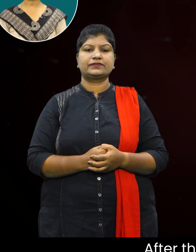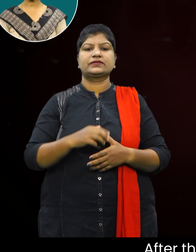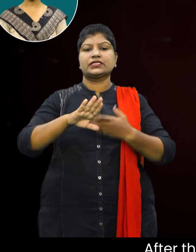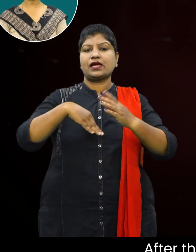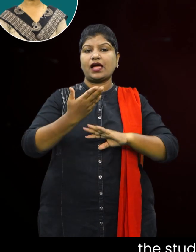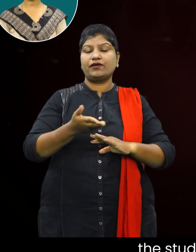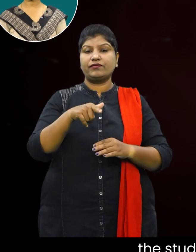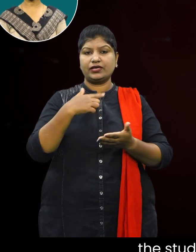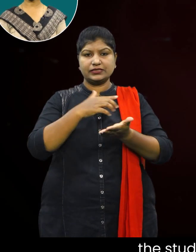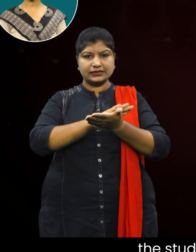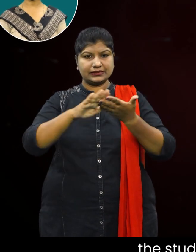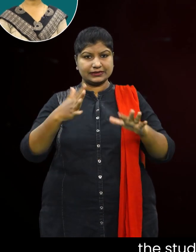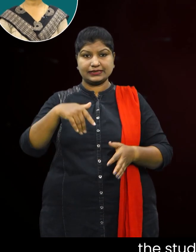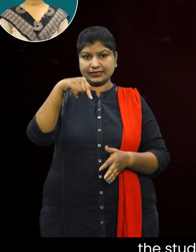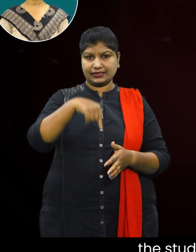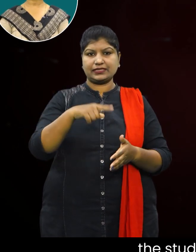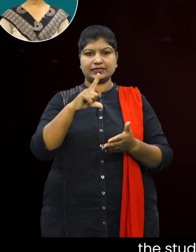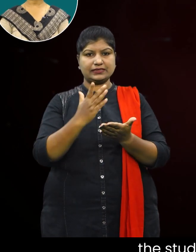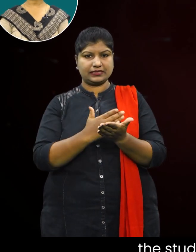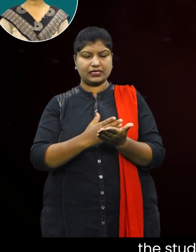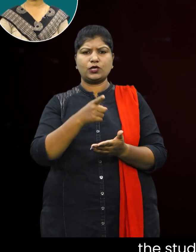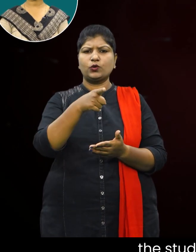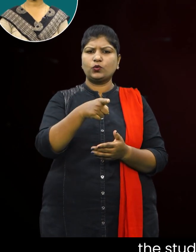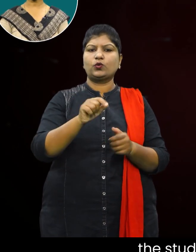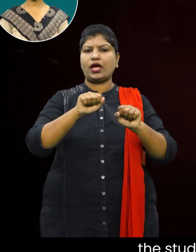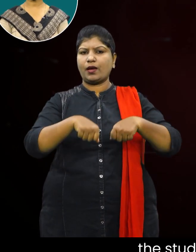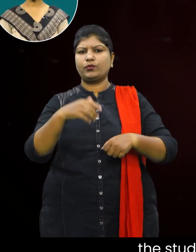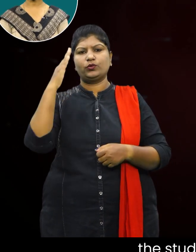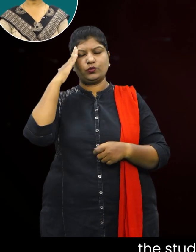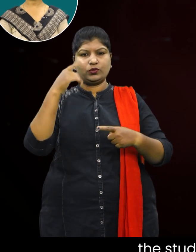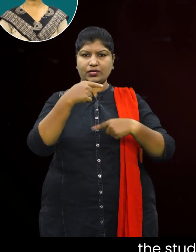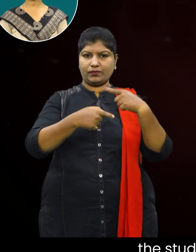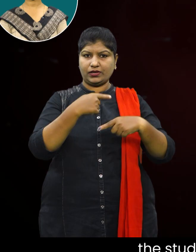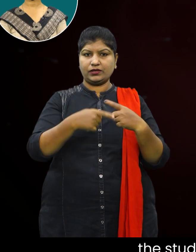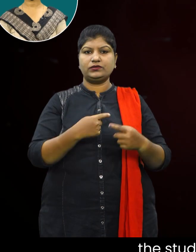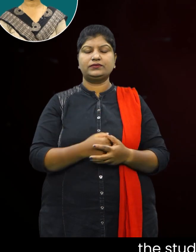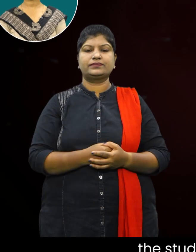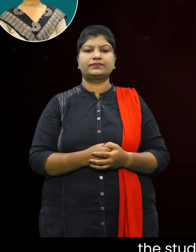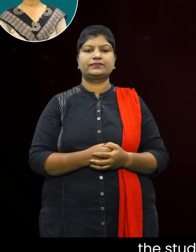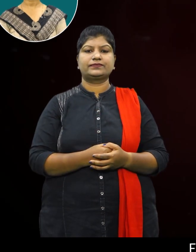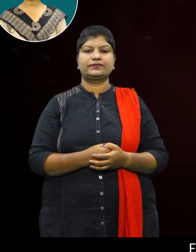After the completion of this lesson, you will be able to know about